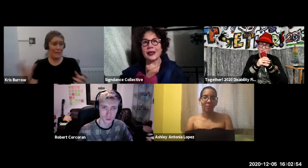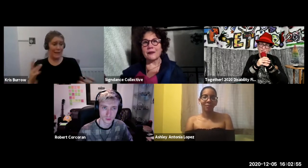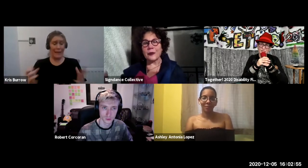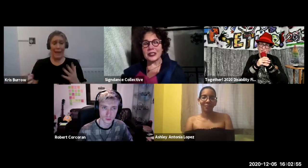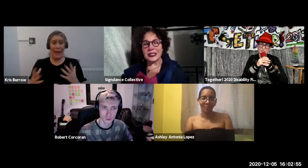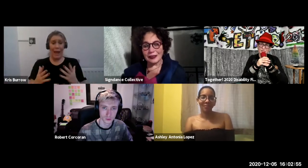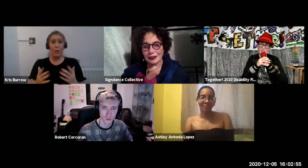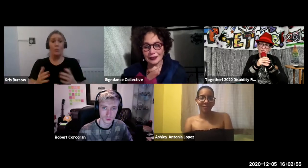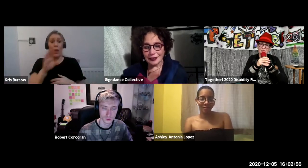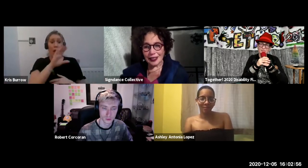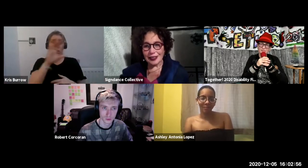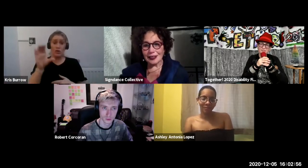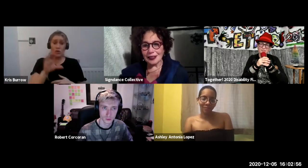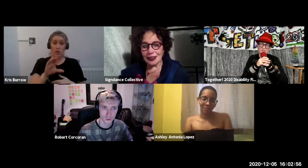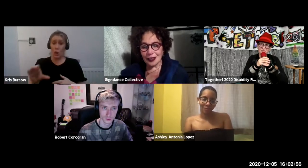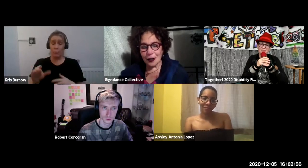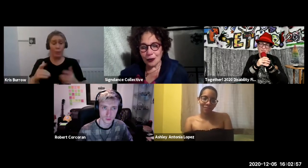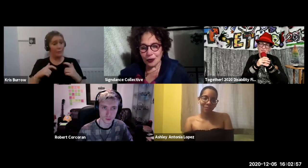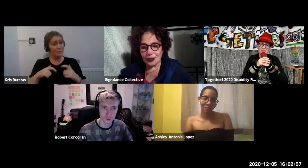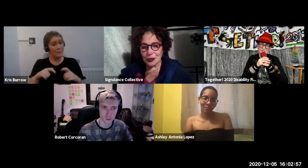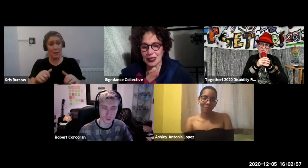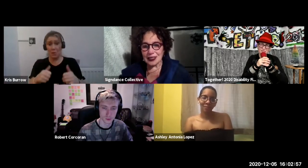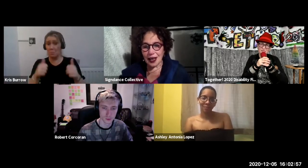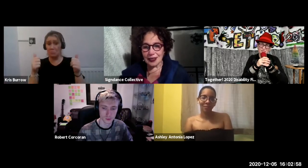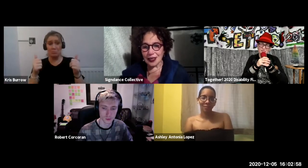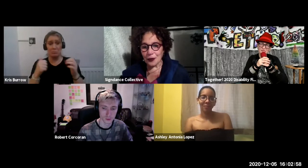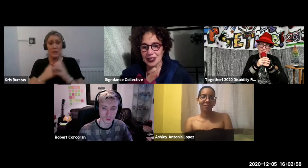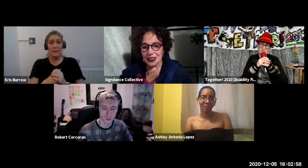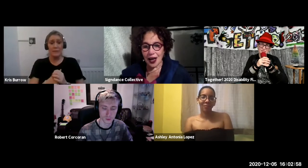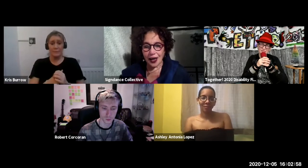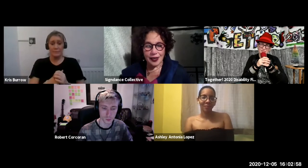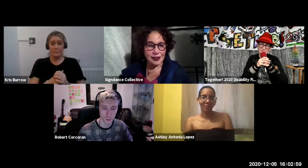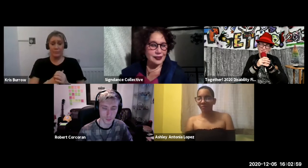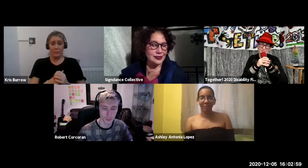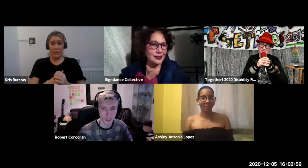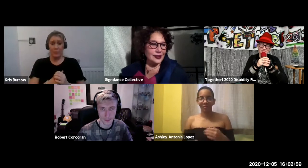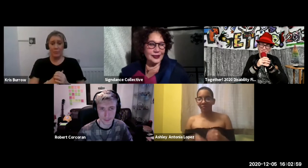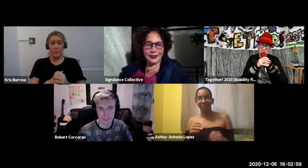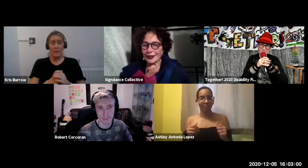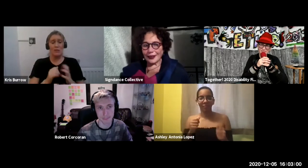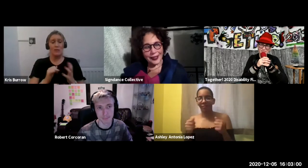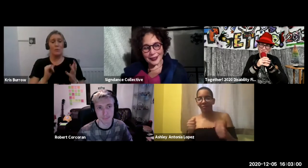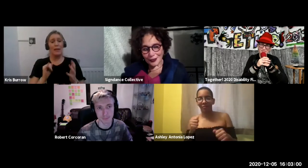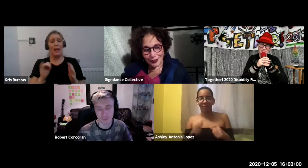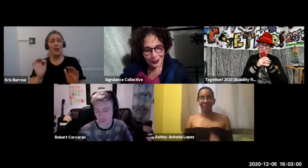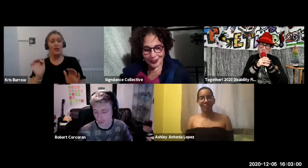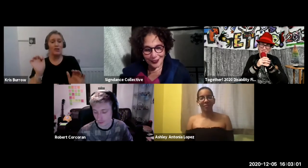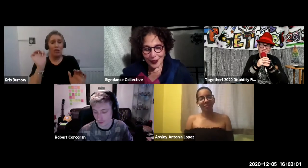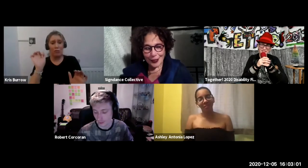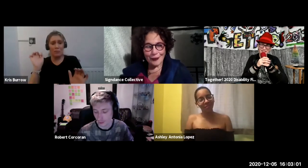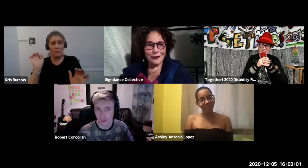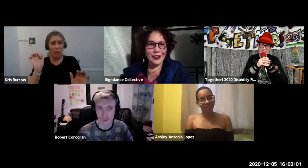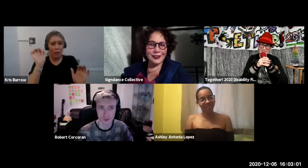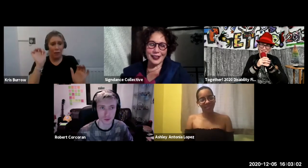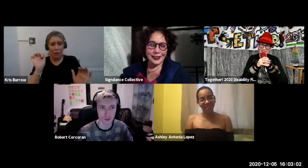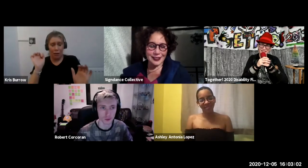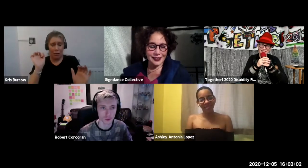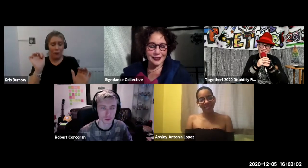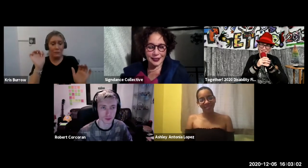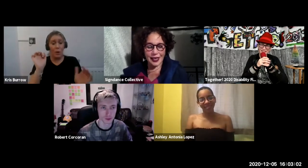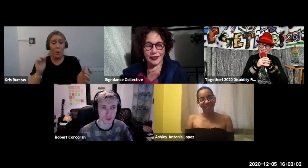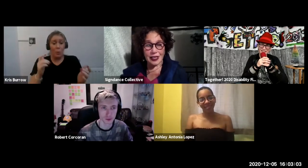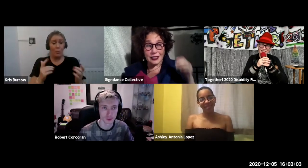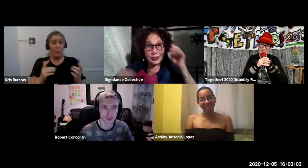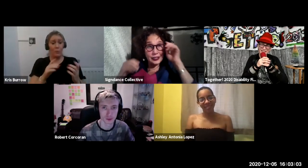doing it, but we're still, you know, we're doing salsa with sign and all kinds of fun things.